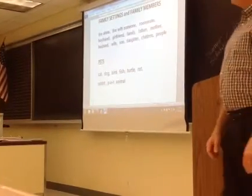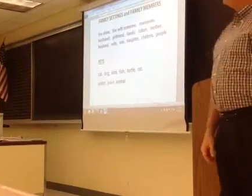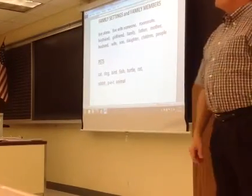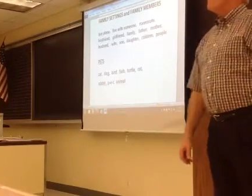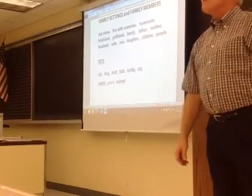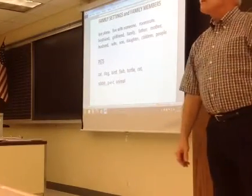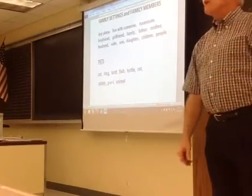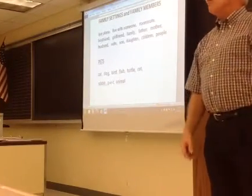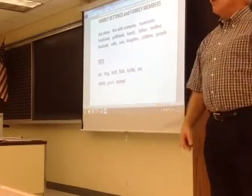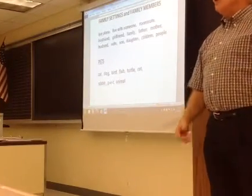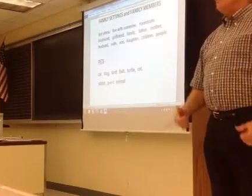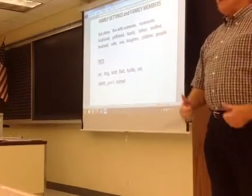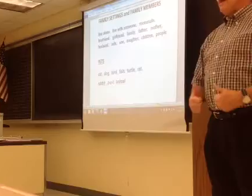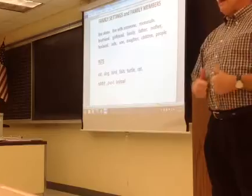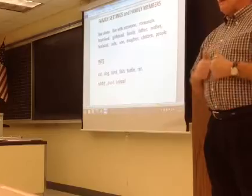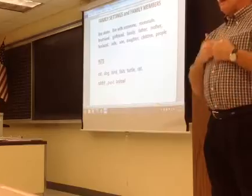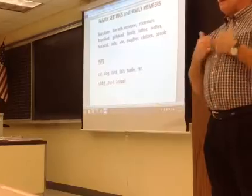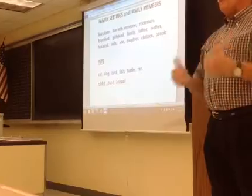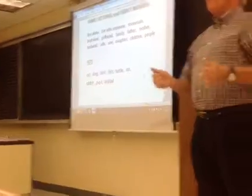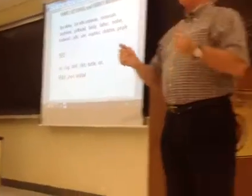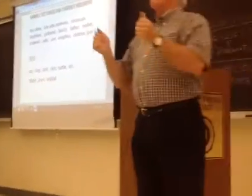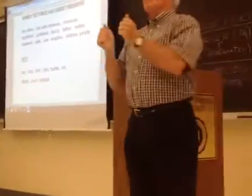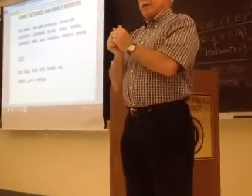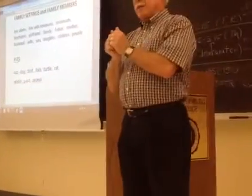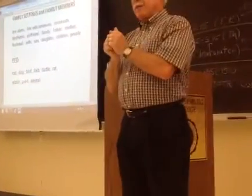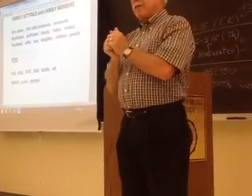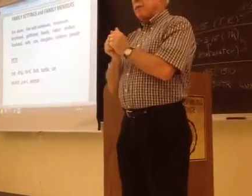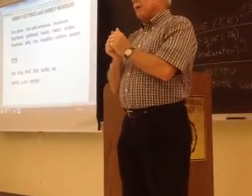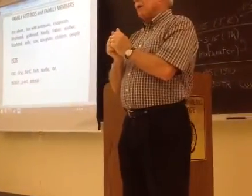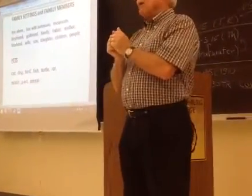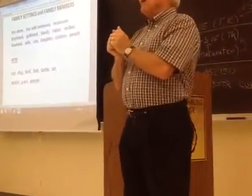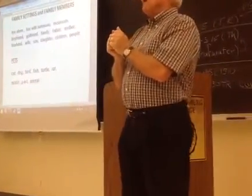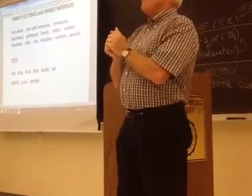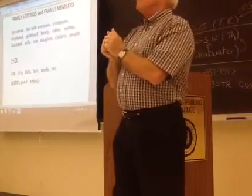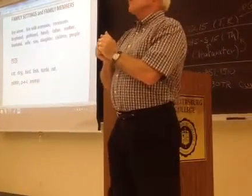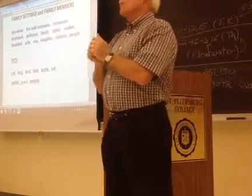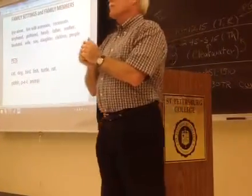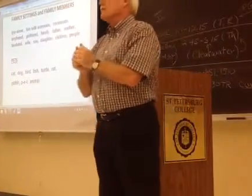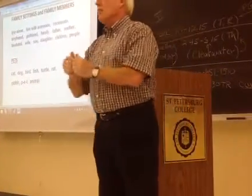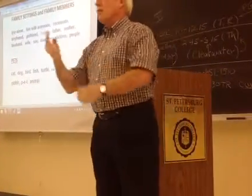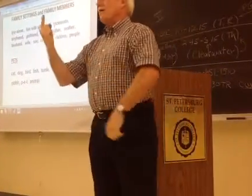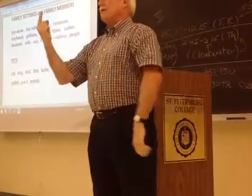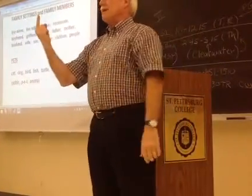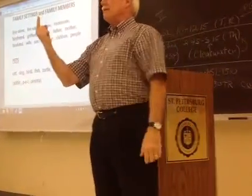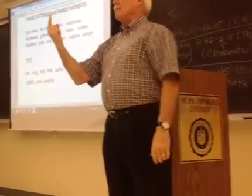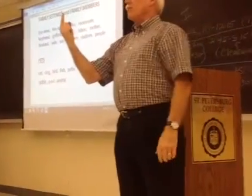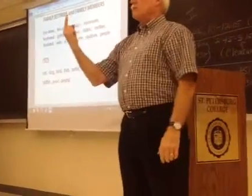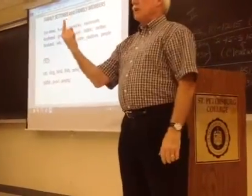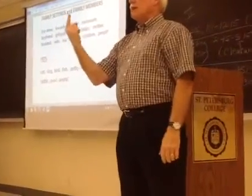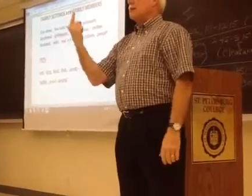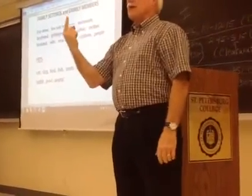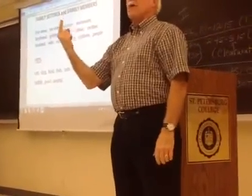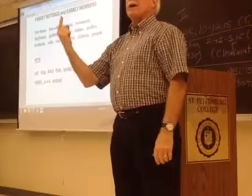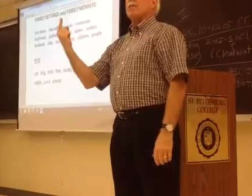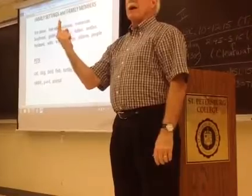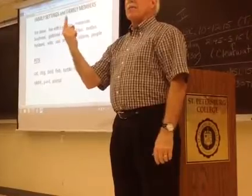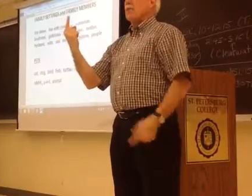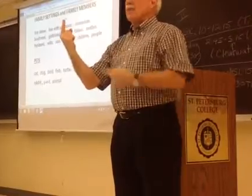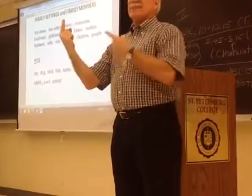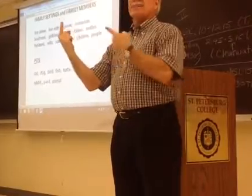Live with someone. Live with. And there's a word for someone. If I take this person, I just kind of lock it back and forth. That's